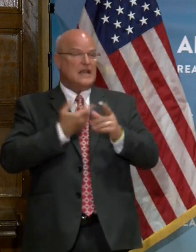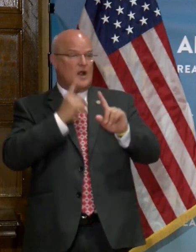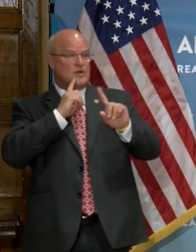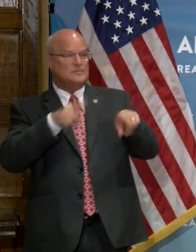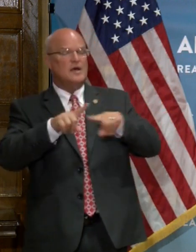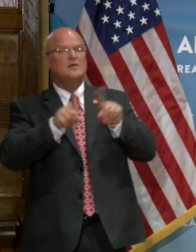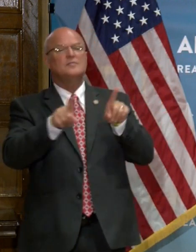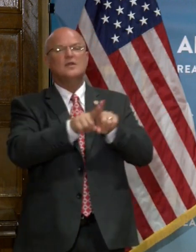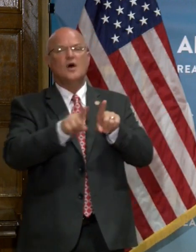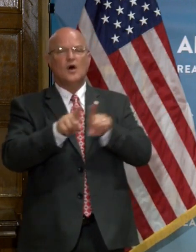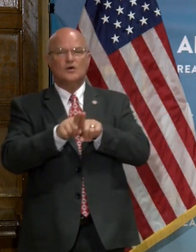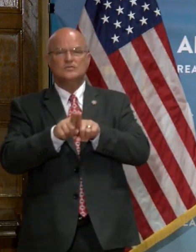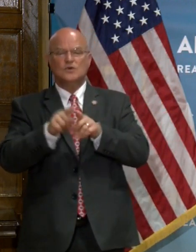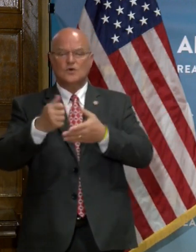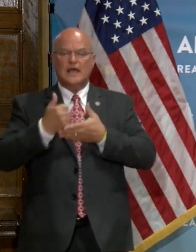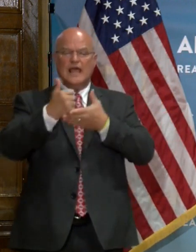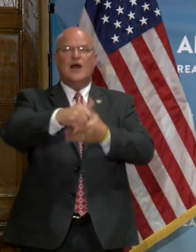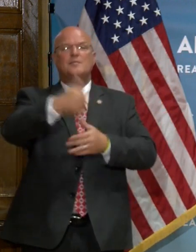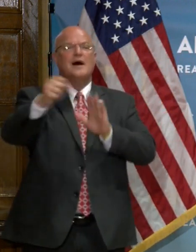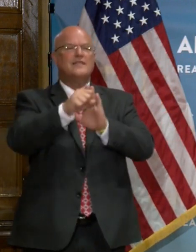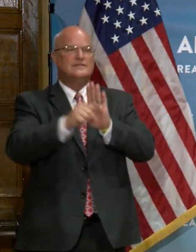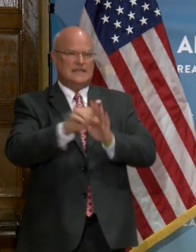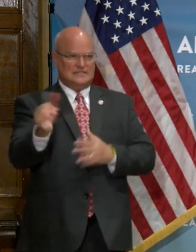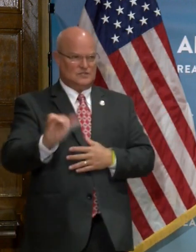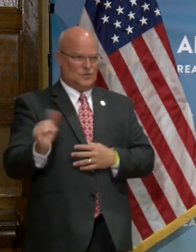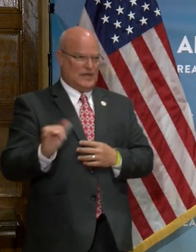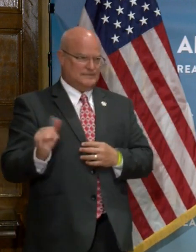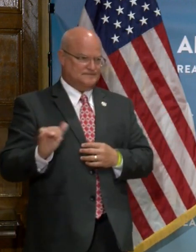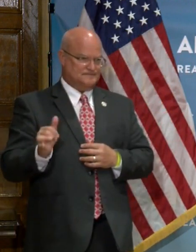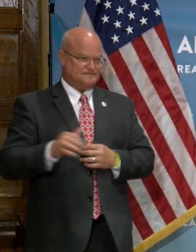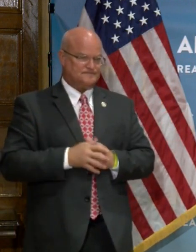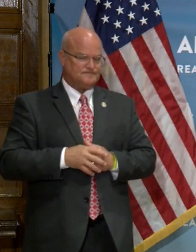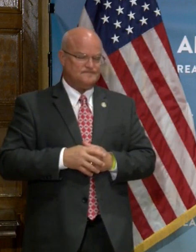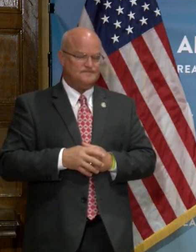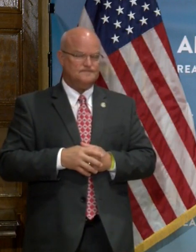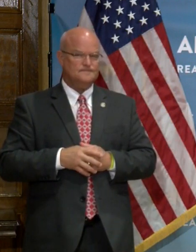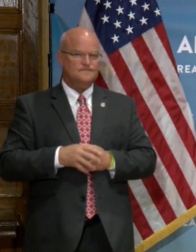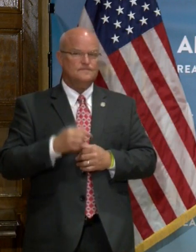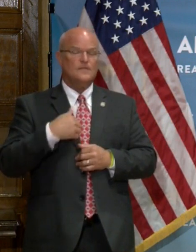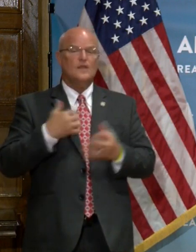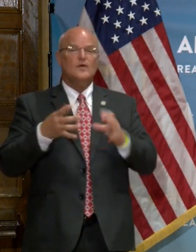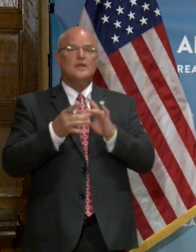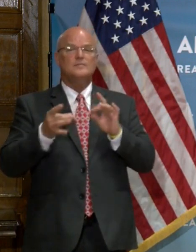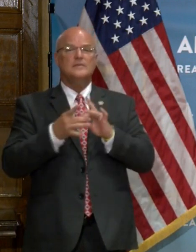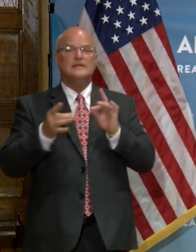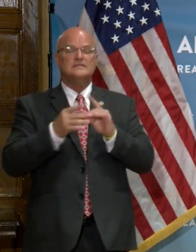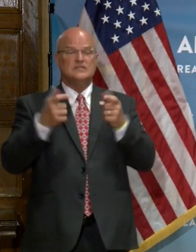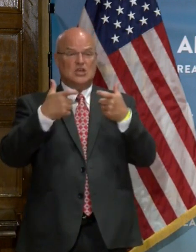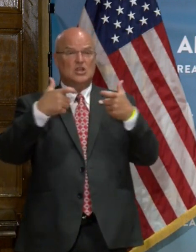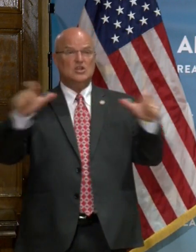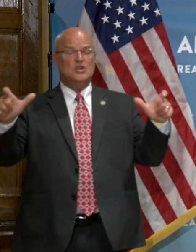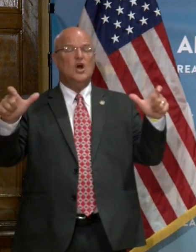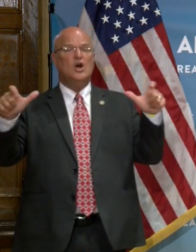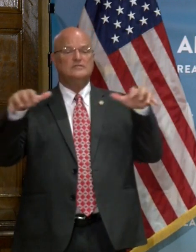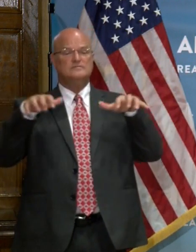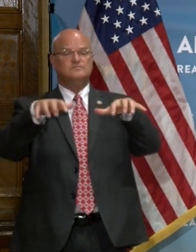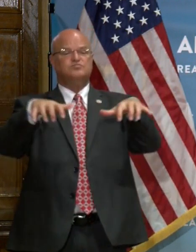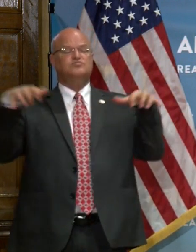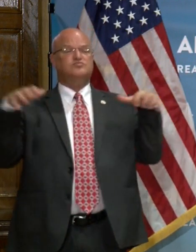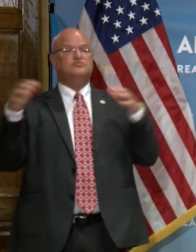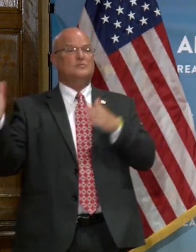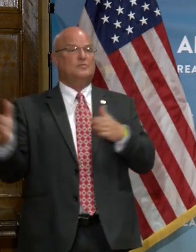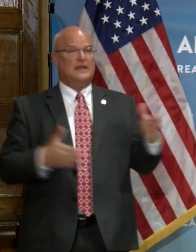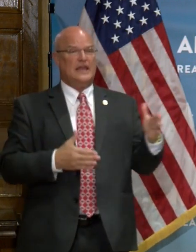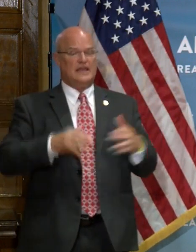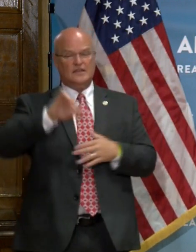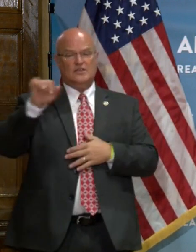response, but also will help other states as well. I want to mention large venue plans. As we're looking ahead to